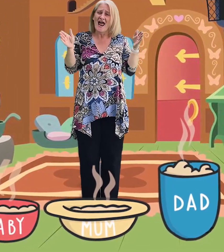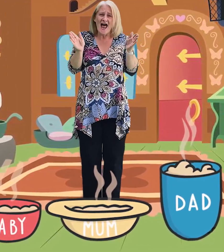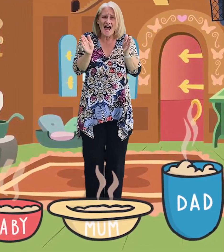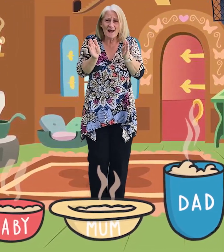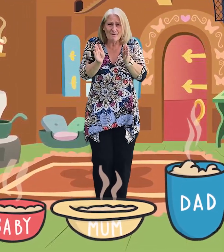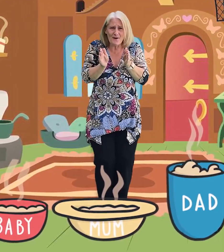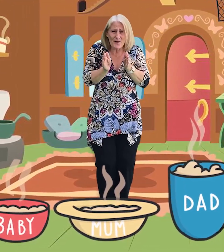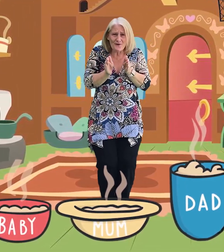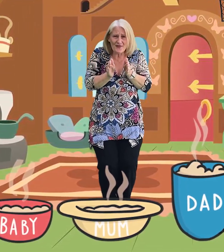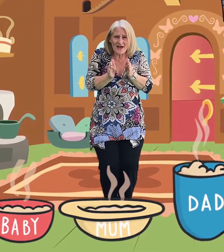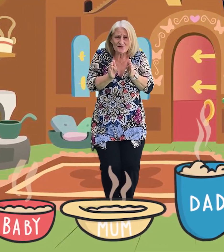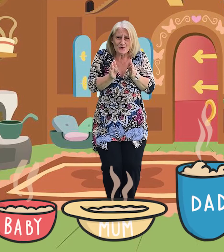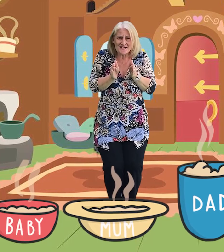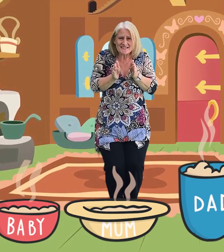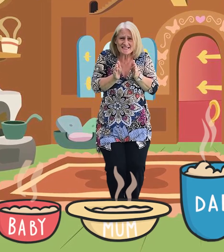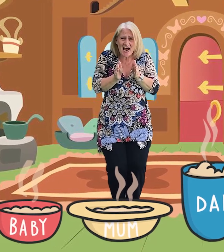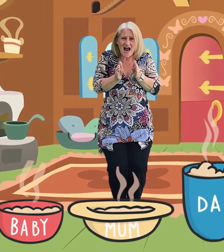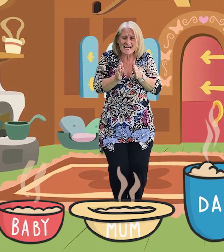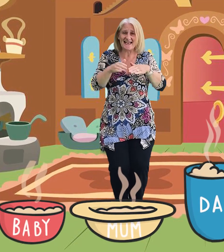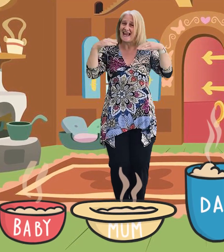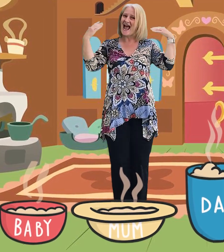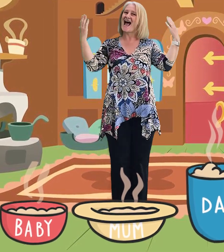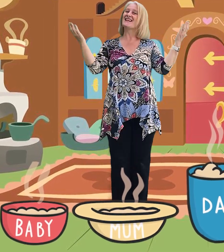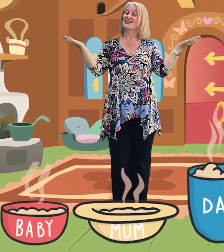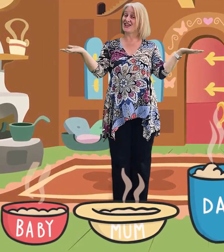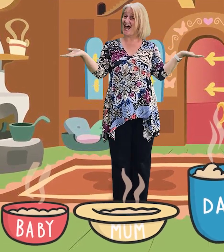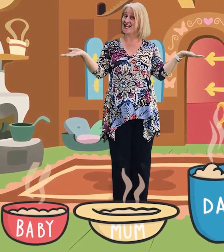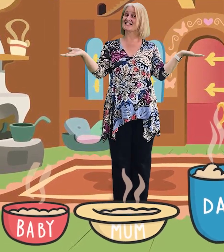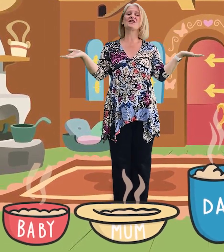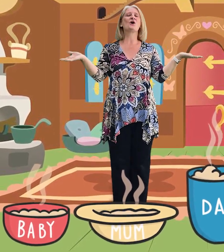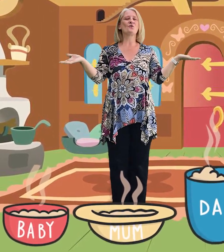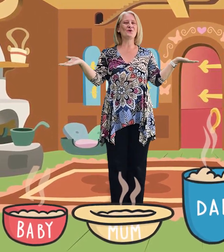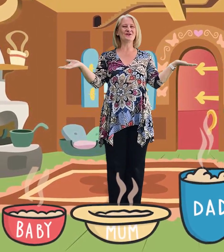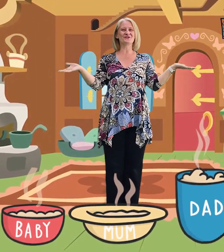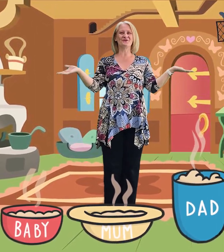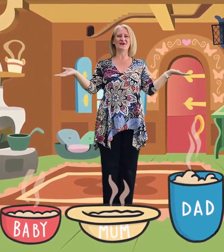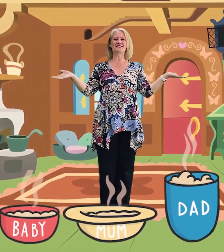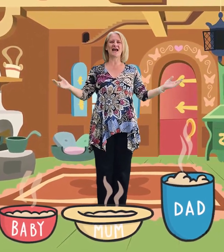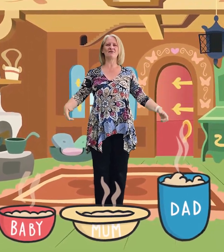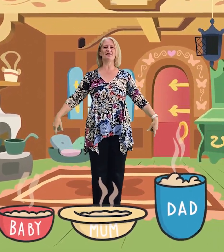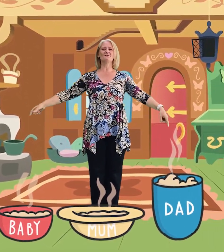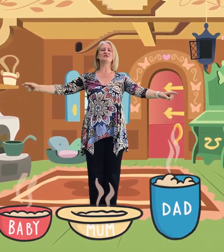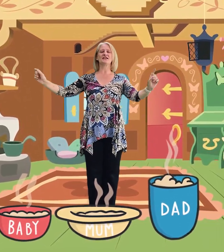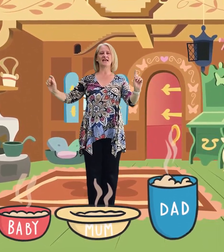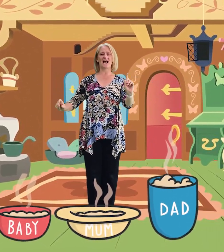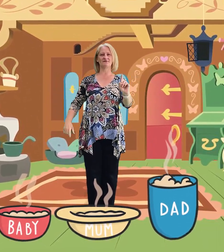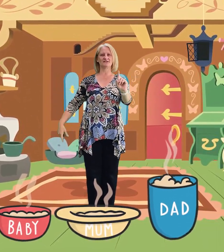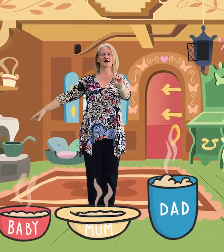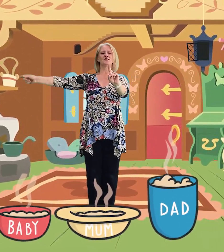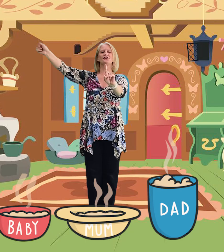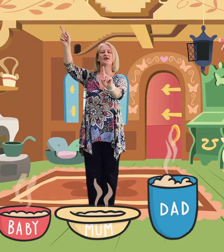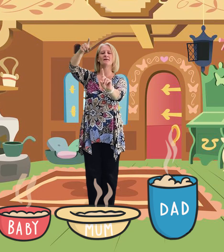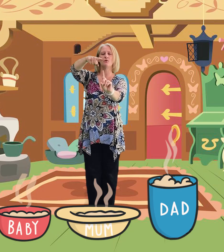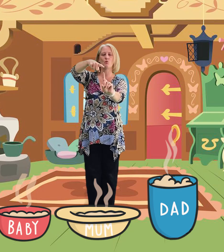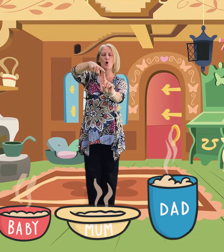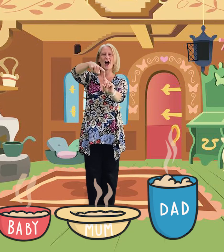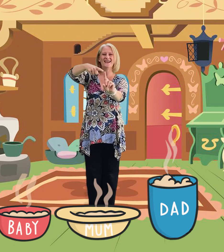And a bowl that was tiny. And that was all. Let's count them. She counted them. One,